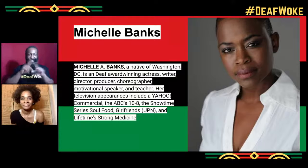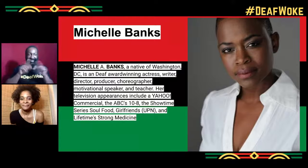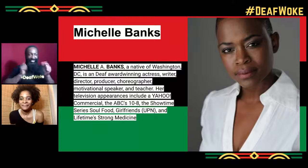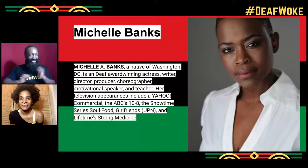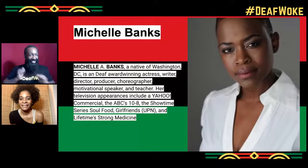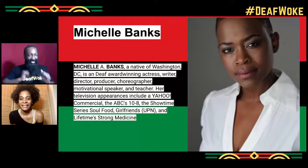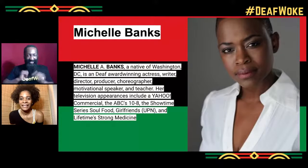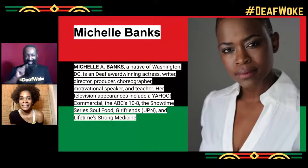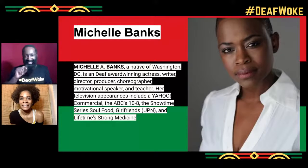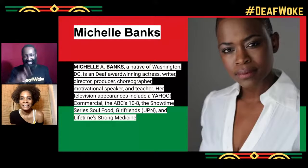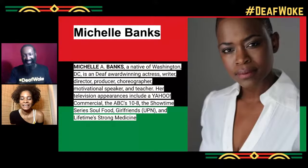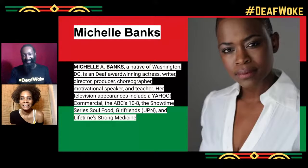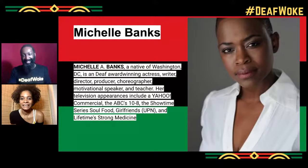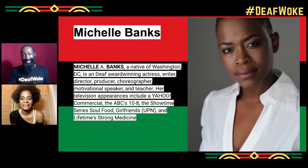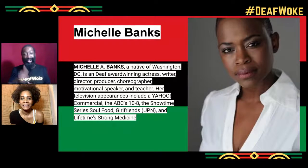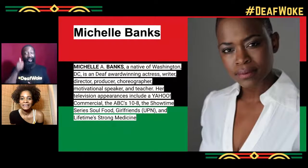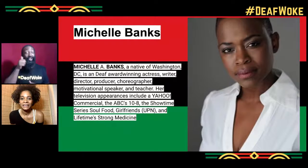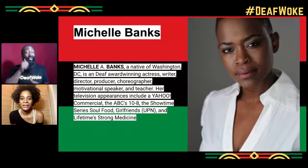speaker.